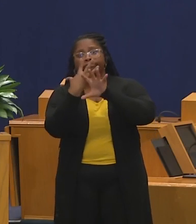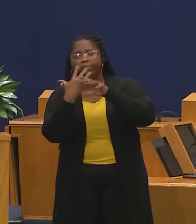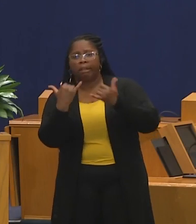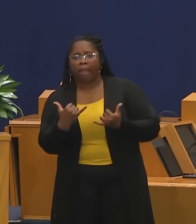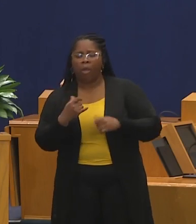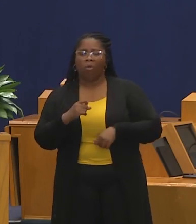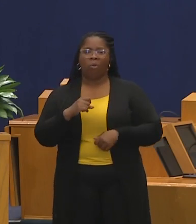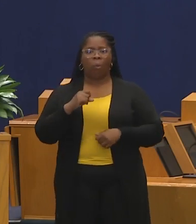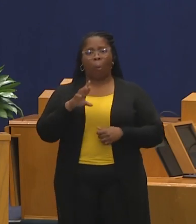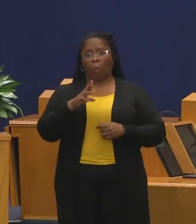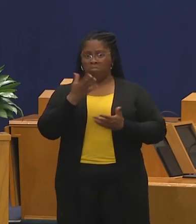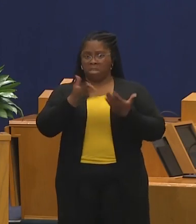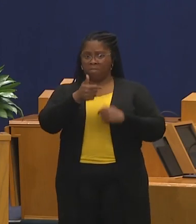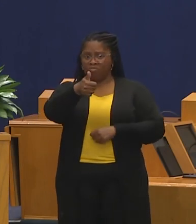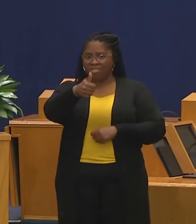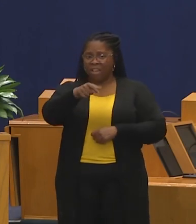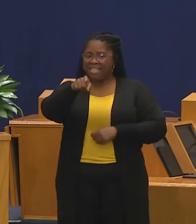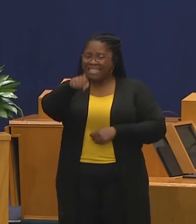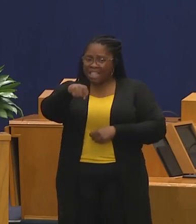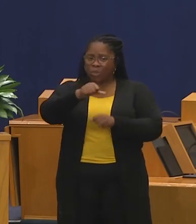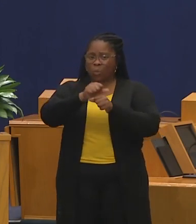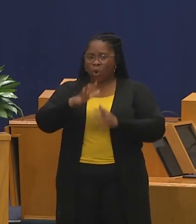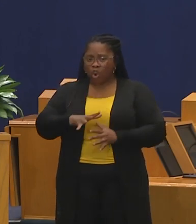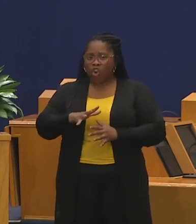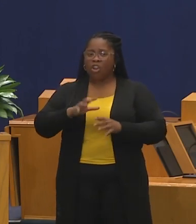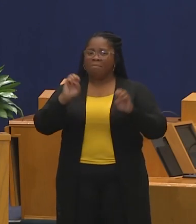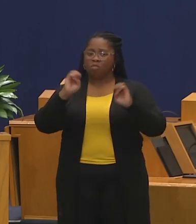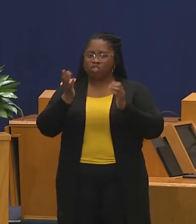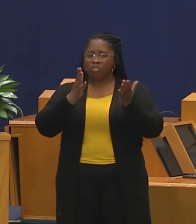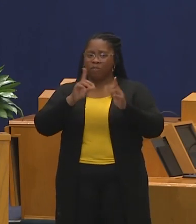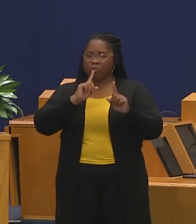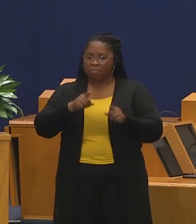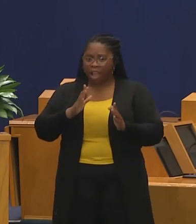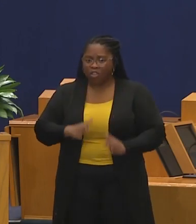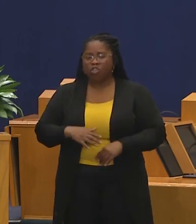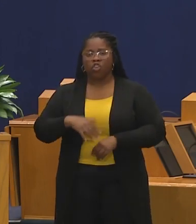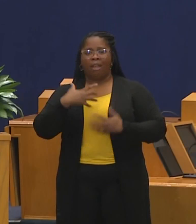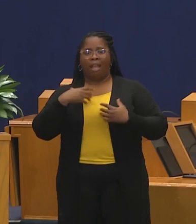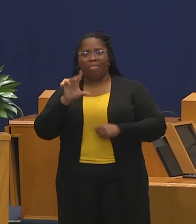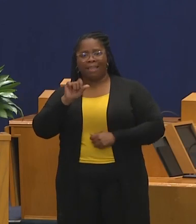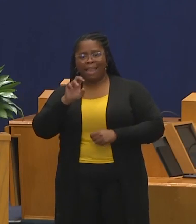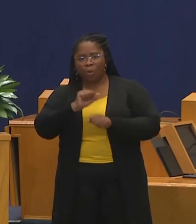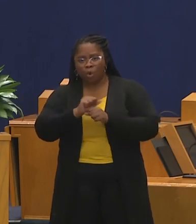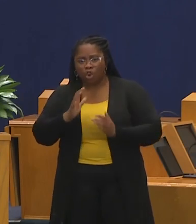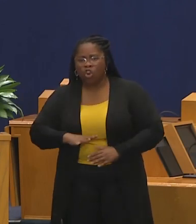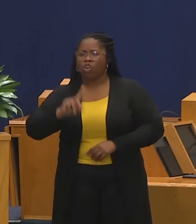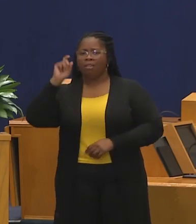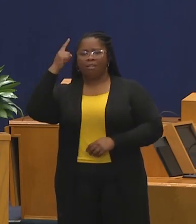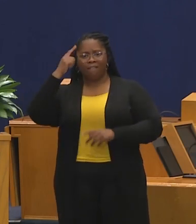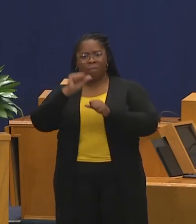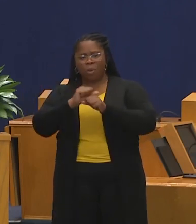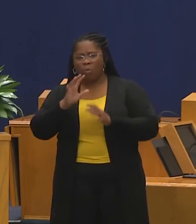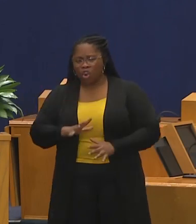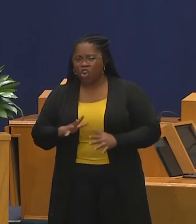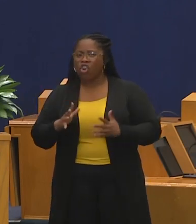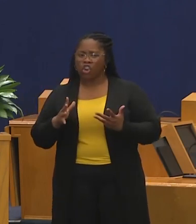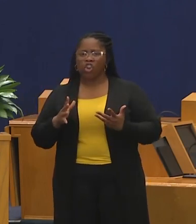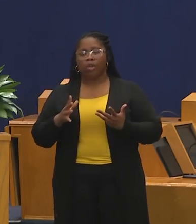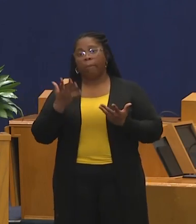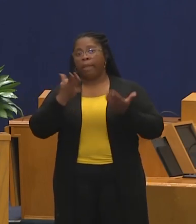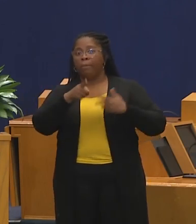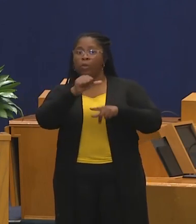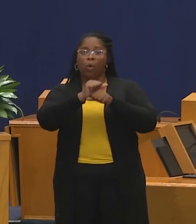an essential worker as a first responder or a healthcare worker or a government employee in other settings, or we work at a